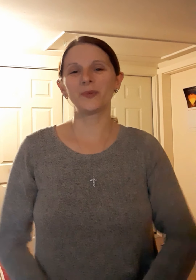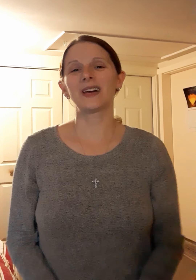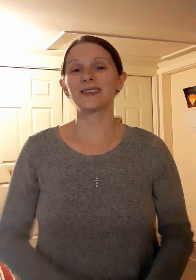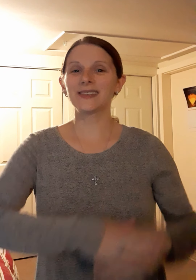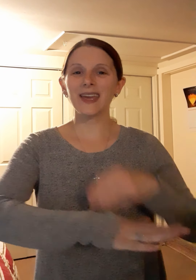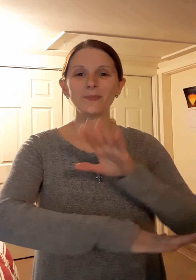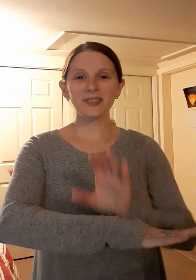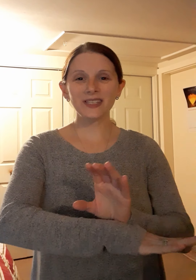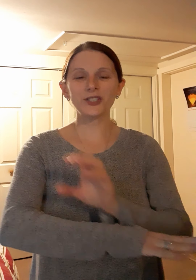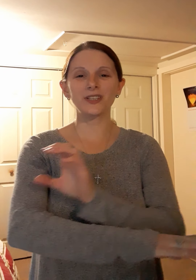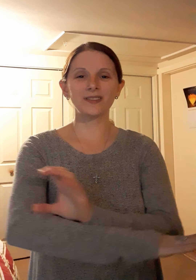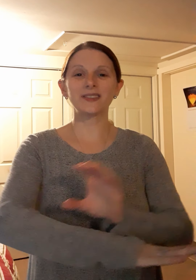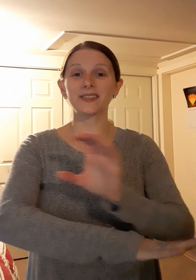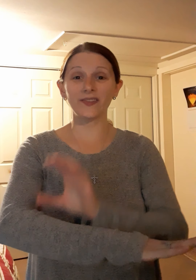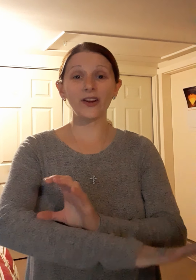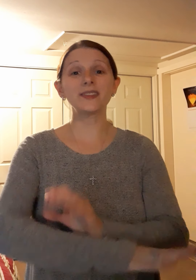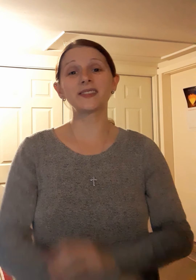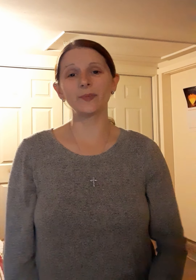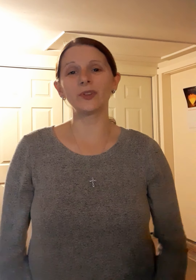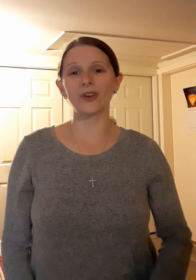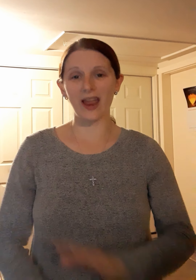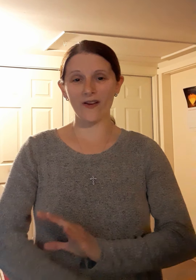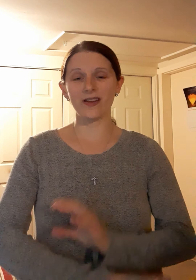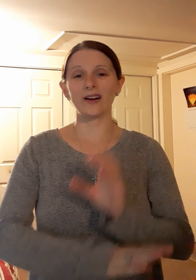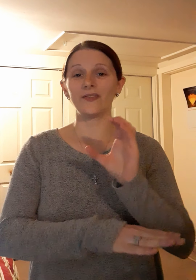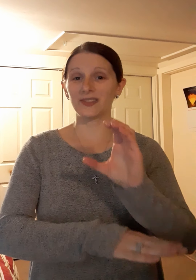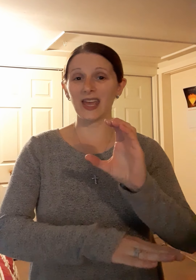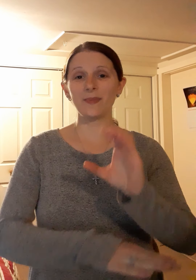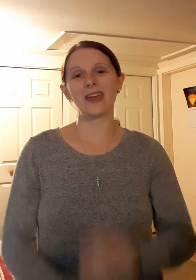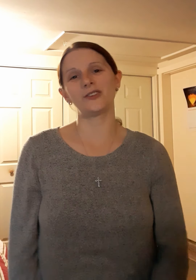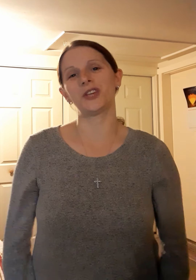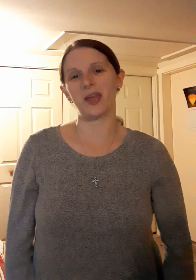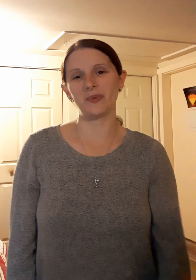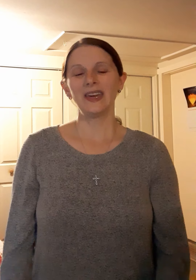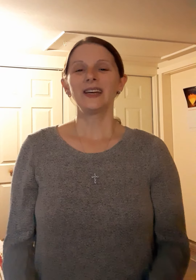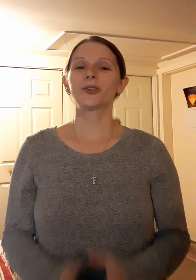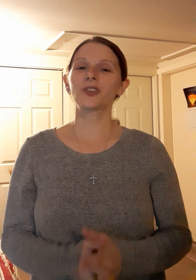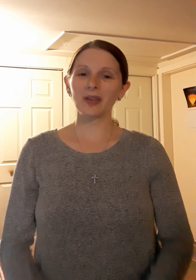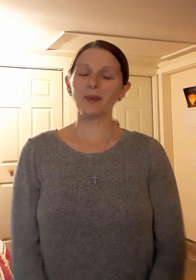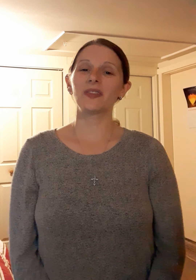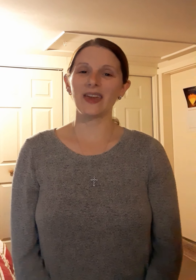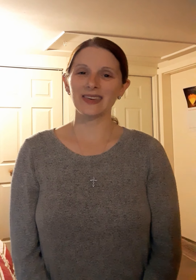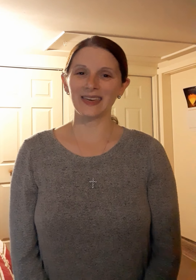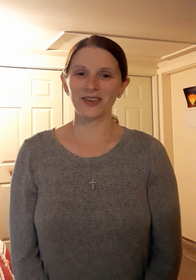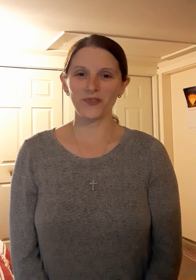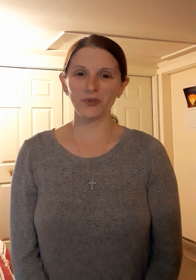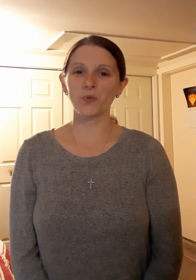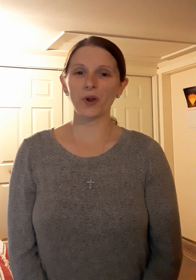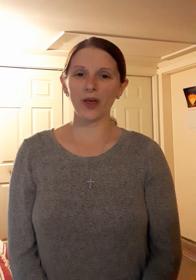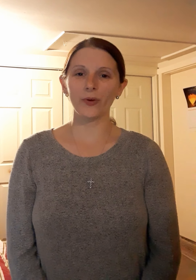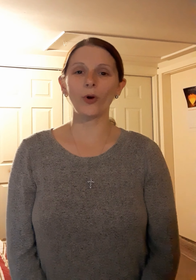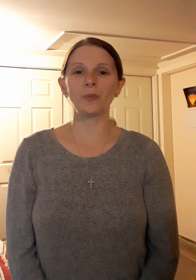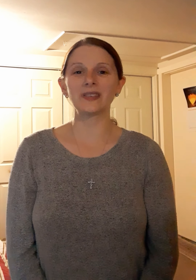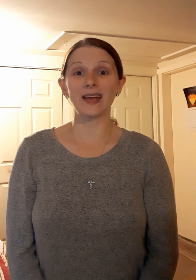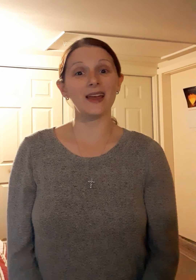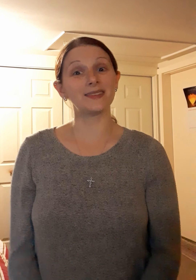that same position, very similar area, same hand shape. So sometimes they can get confused with one another or be signed